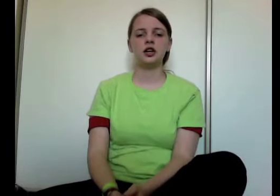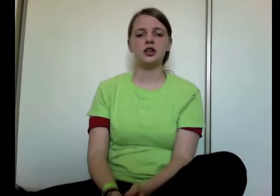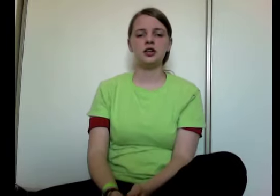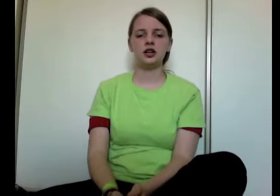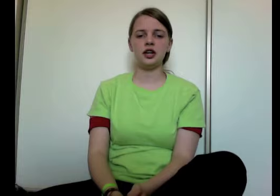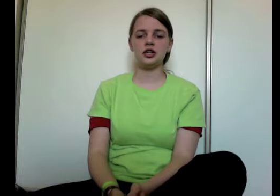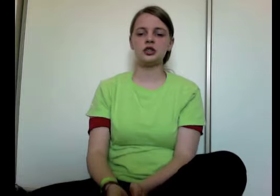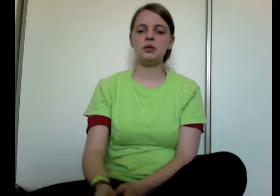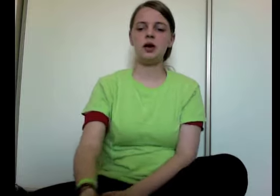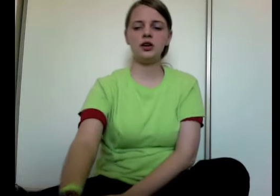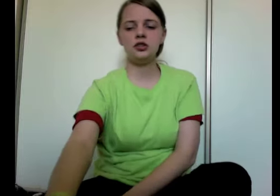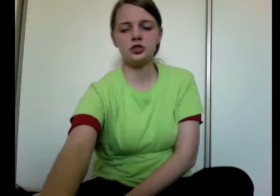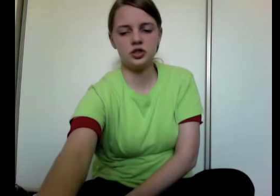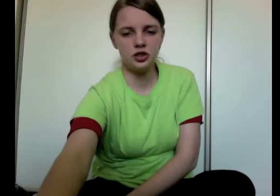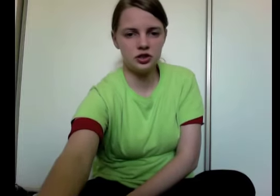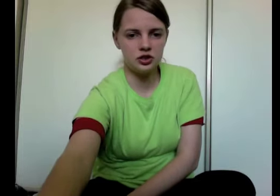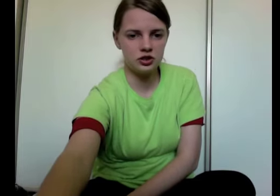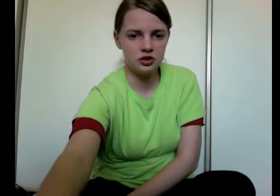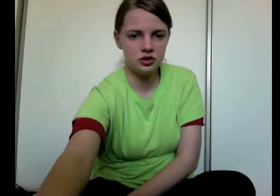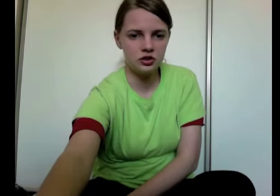And then the next part,